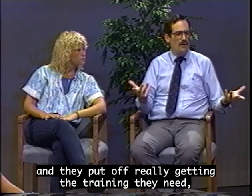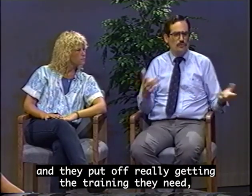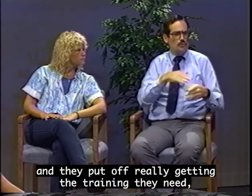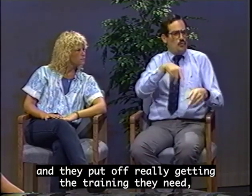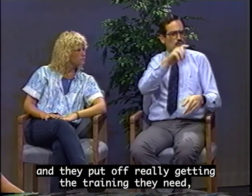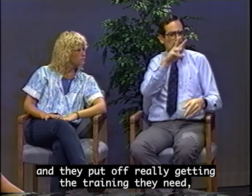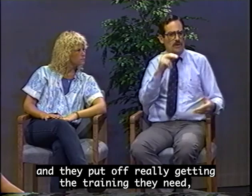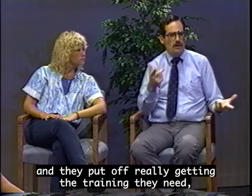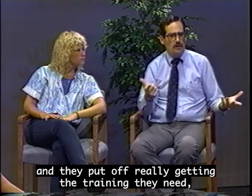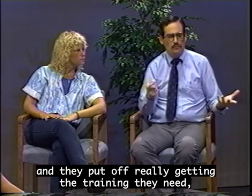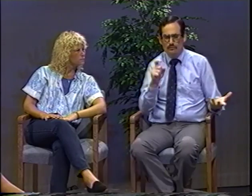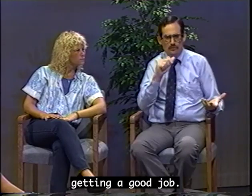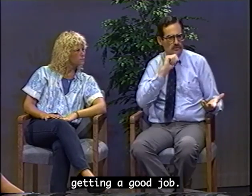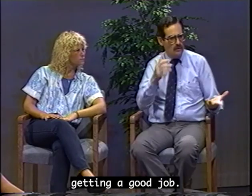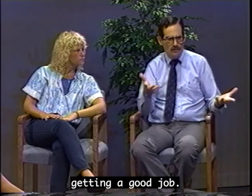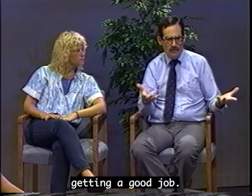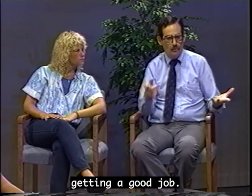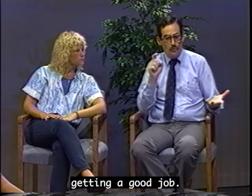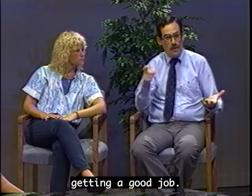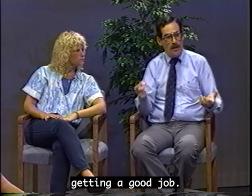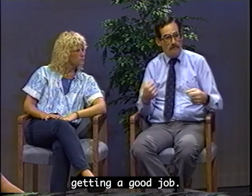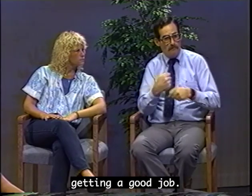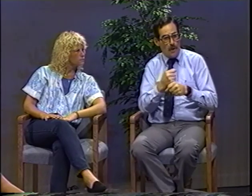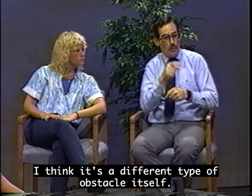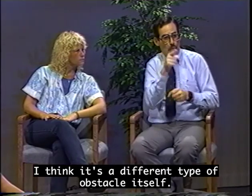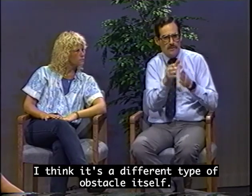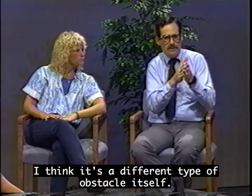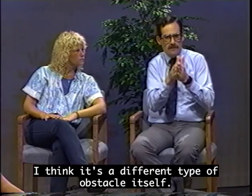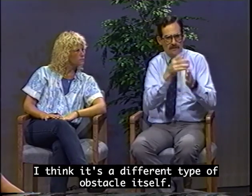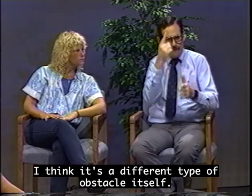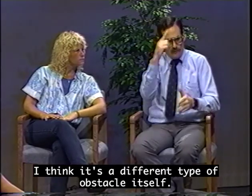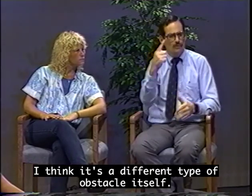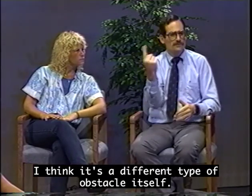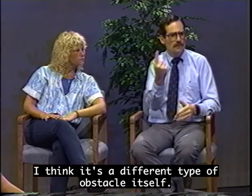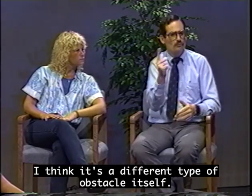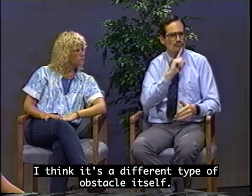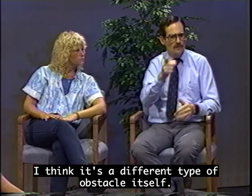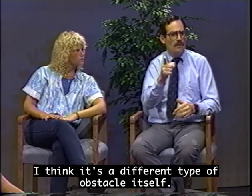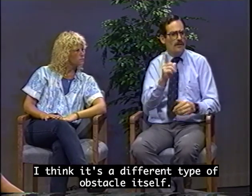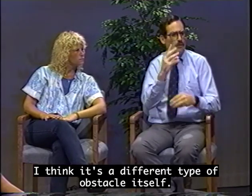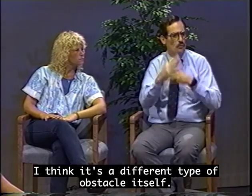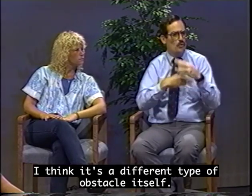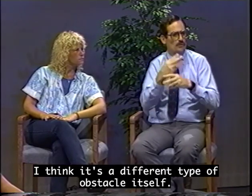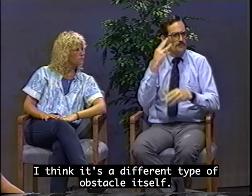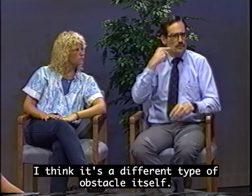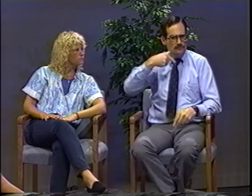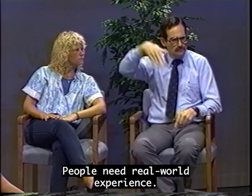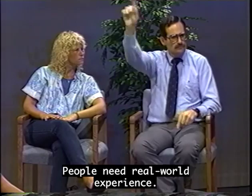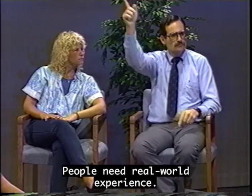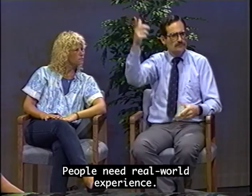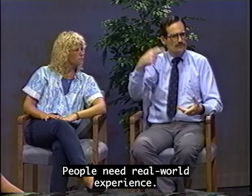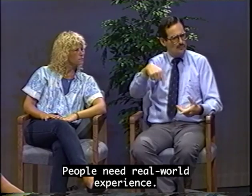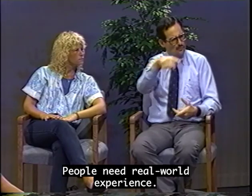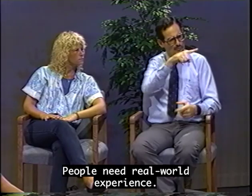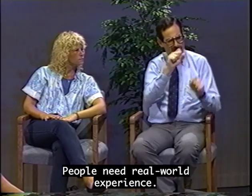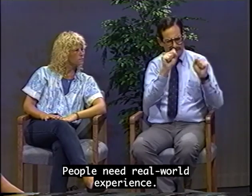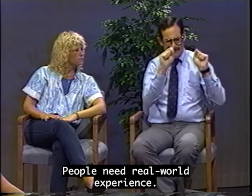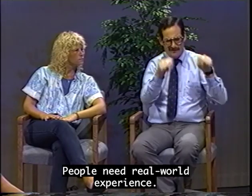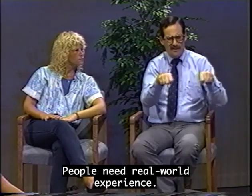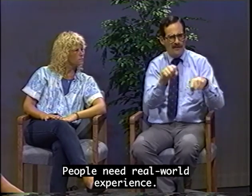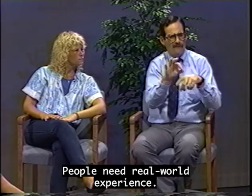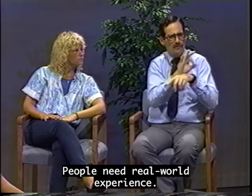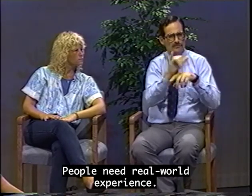put off really getting the training they need, getting a good job. I think it's a different type of obstacle itself. People